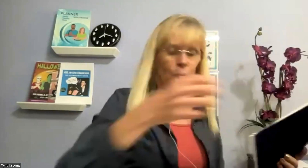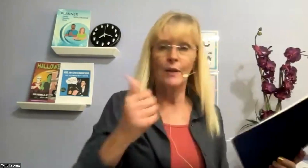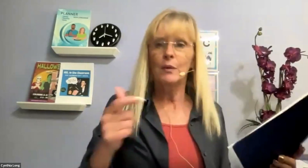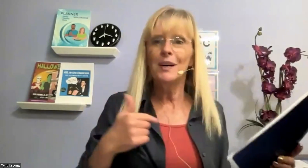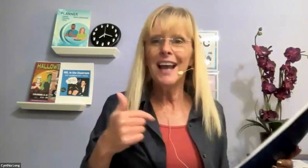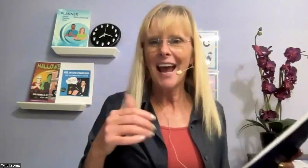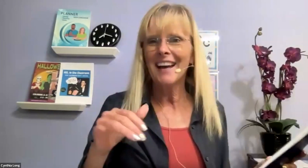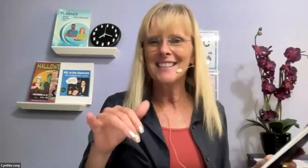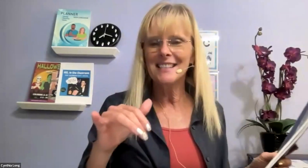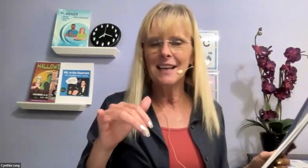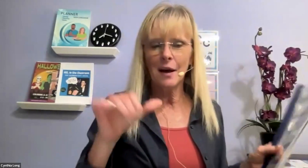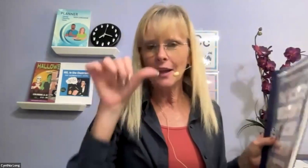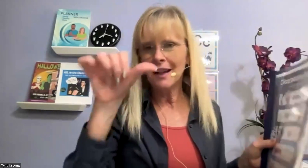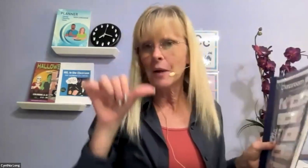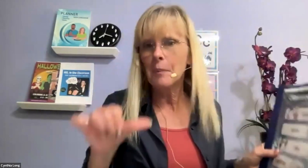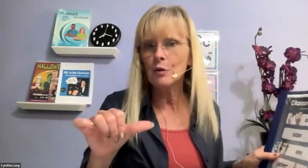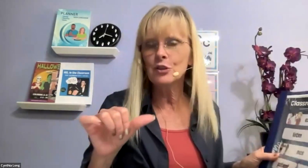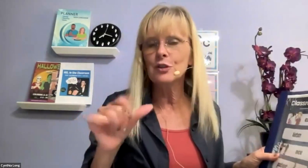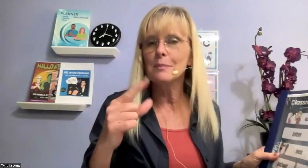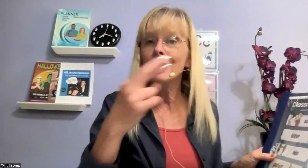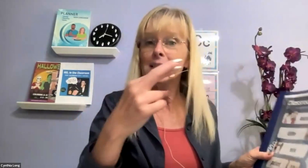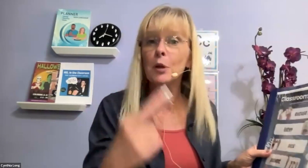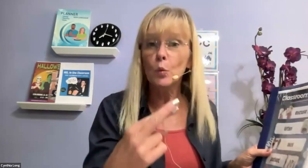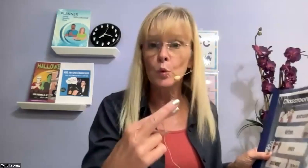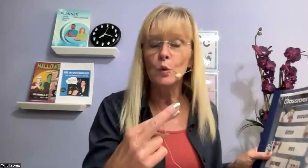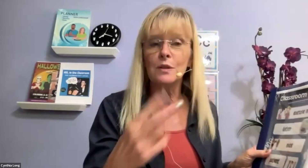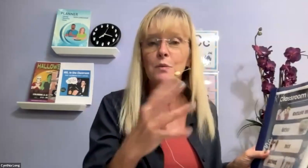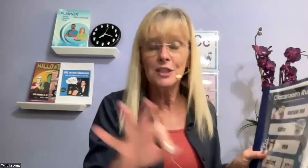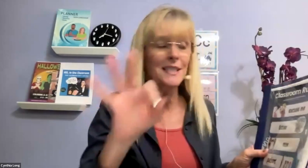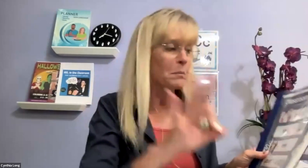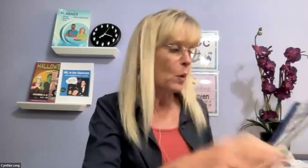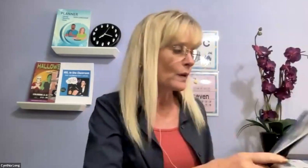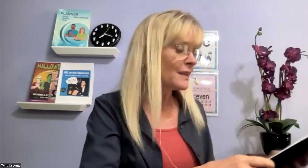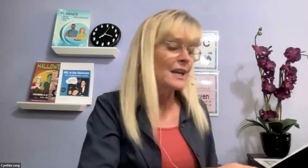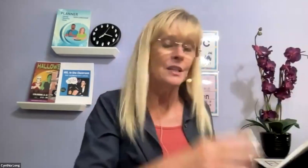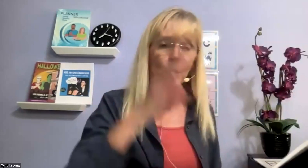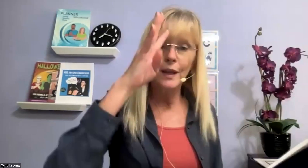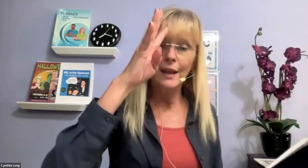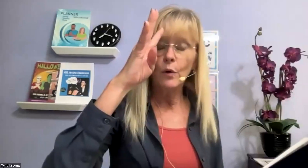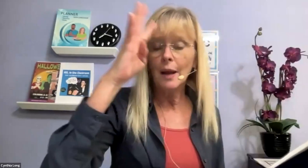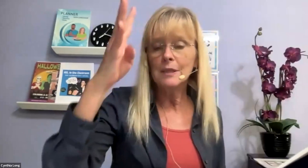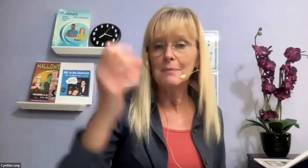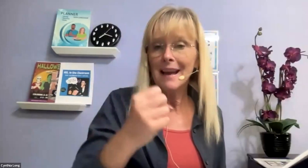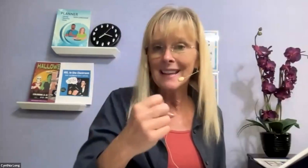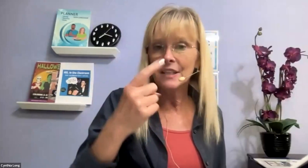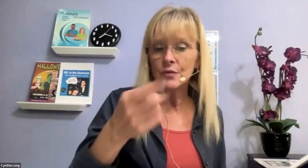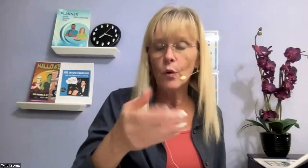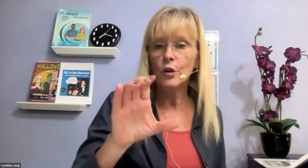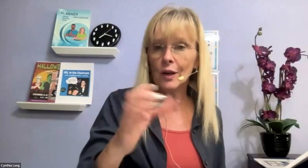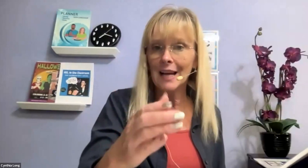So everyone has like posters about some of the rules, which is important. So we were able to make these for your